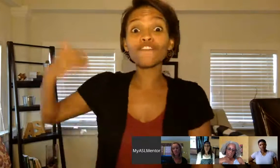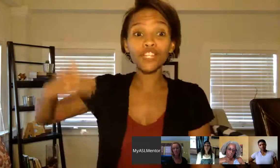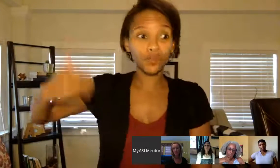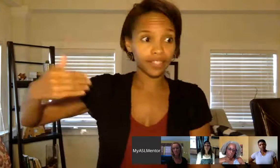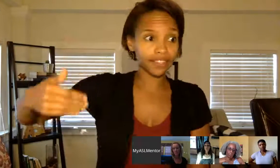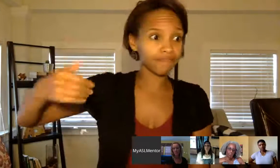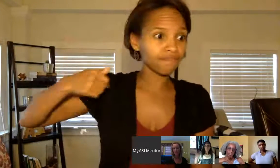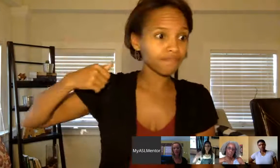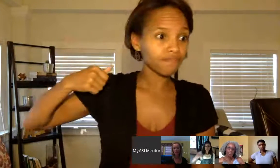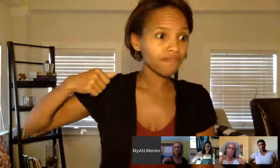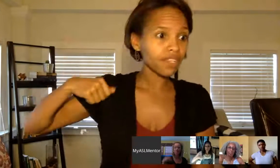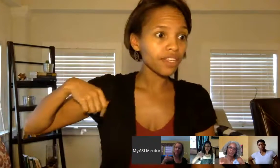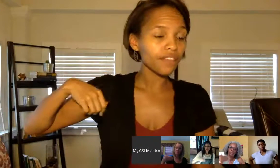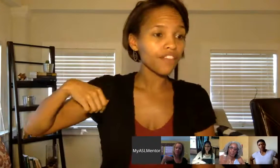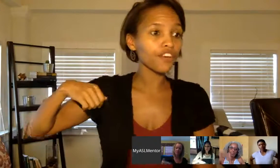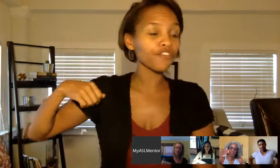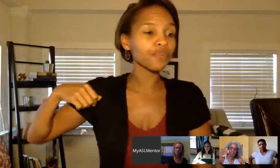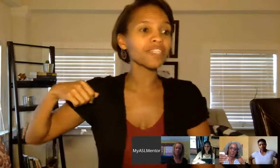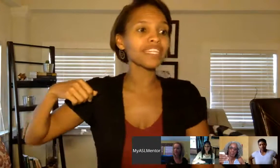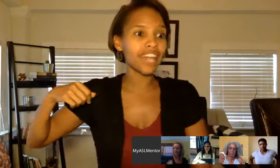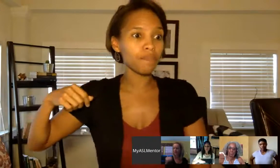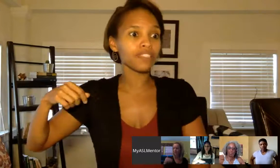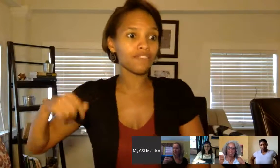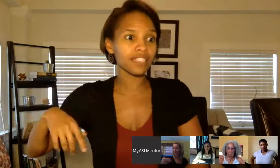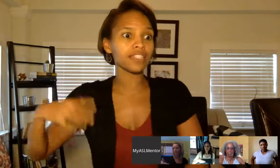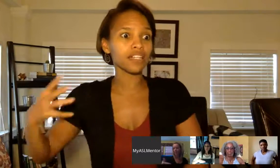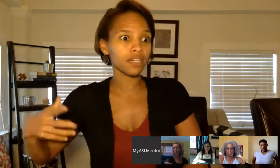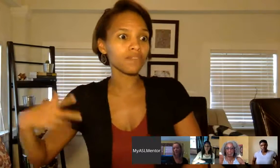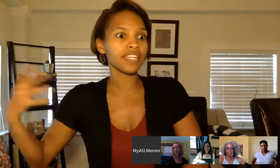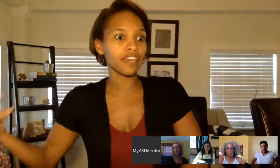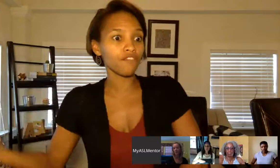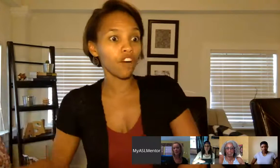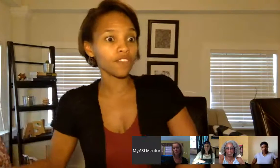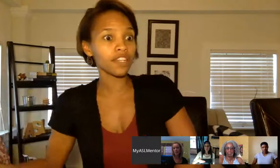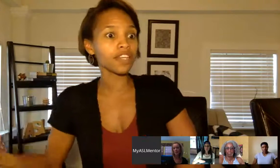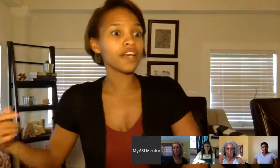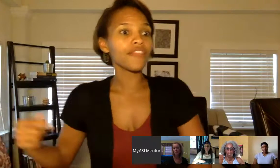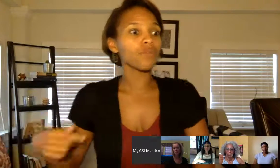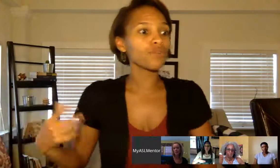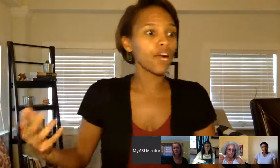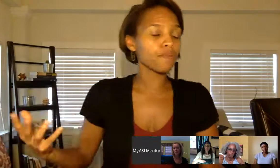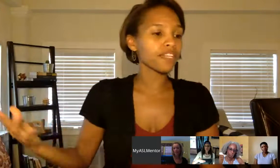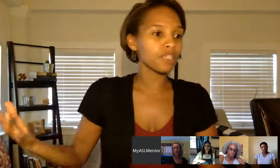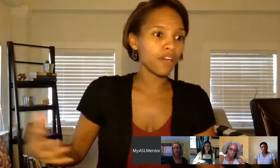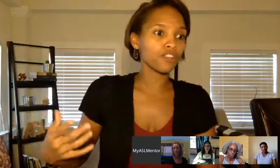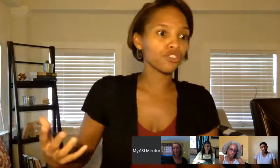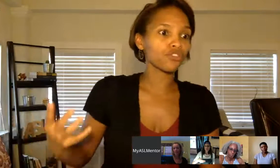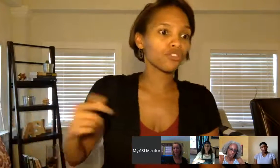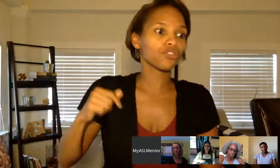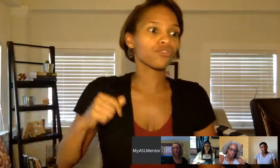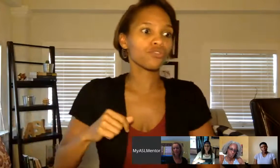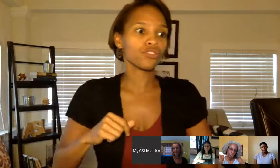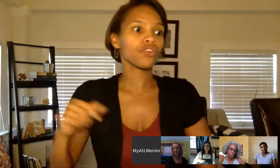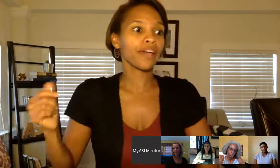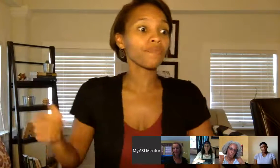have frequently. There are frequently campus events and clubs to get involved in that will rapidly expand your